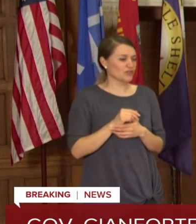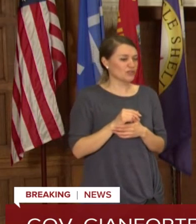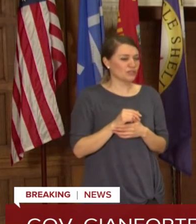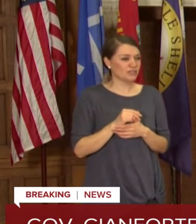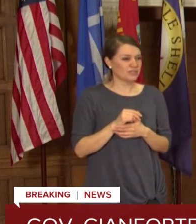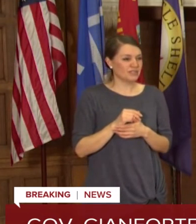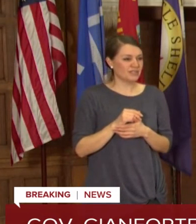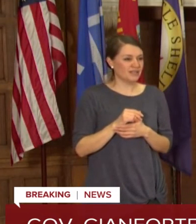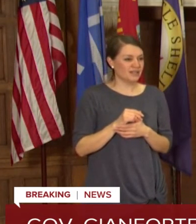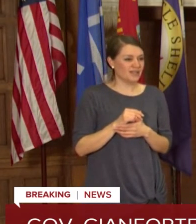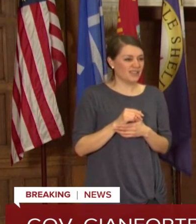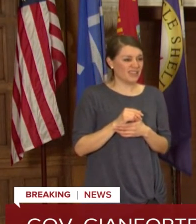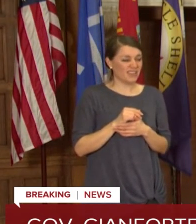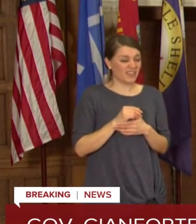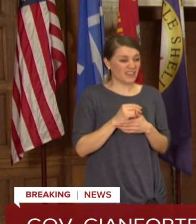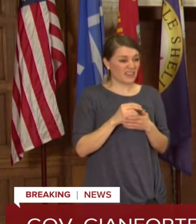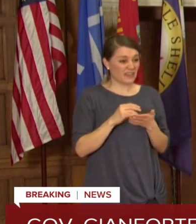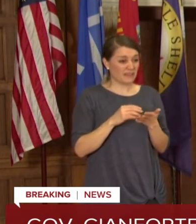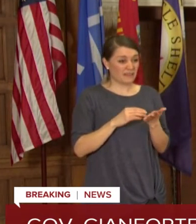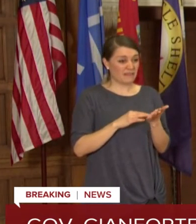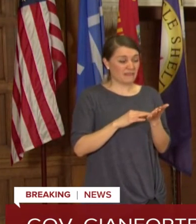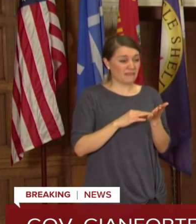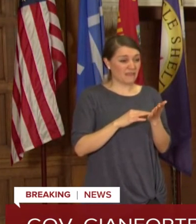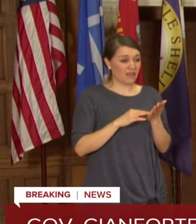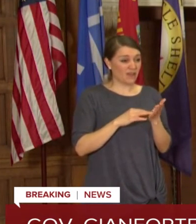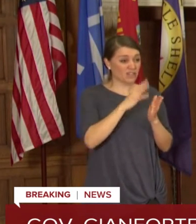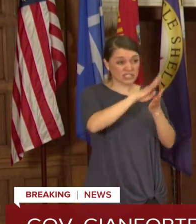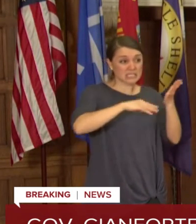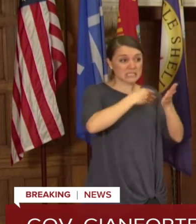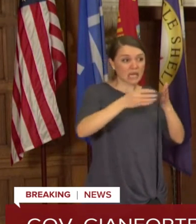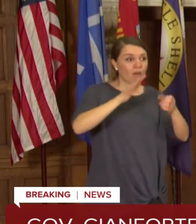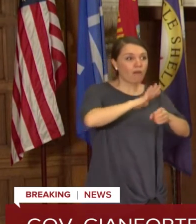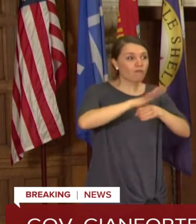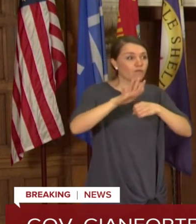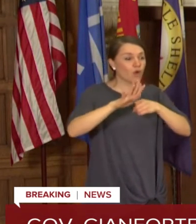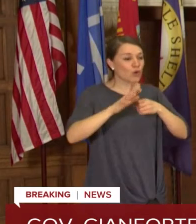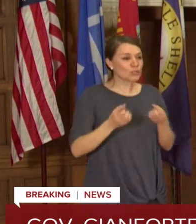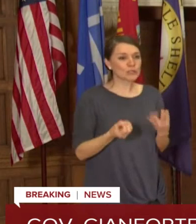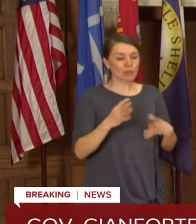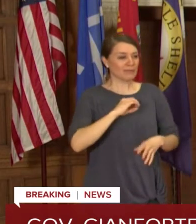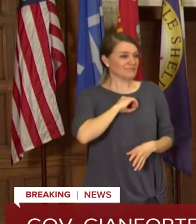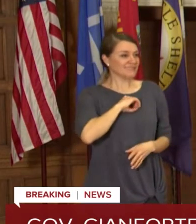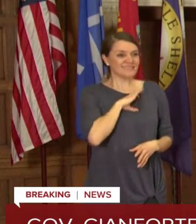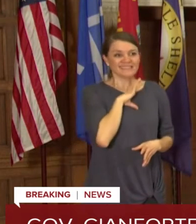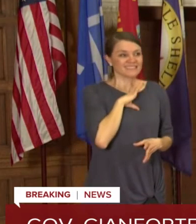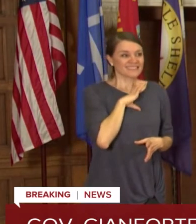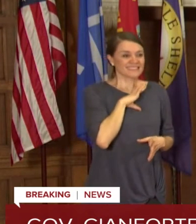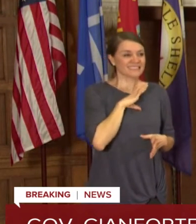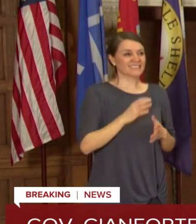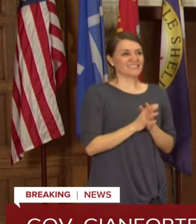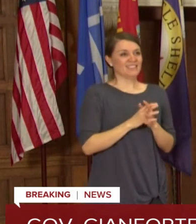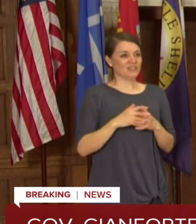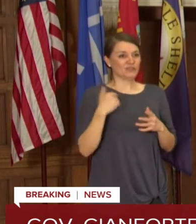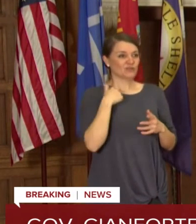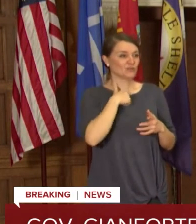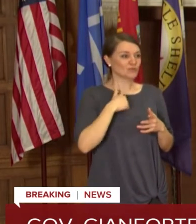up well into the fall already. So there's a tremendous amount of optimism on that sort of a front as we come